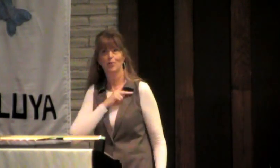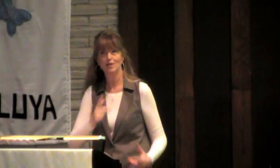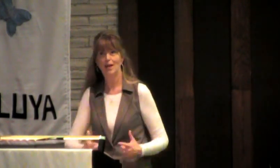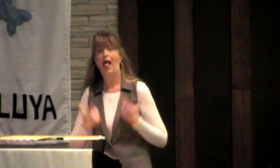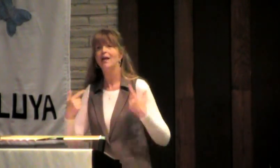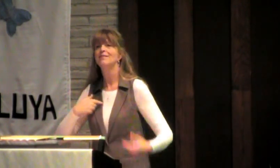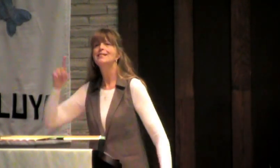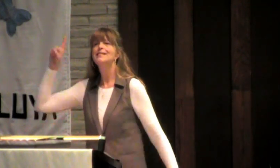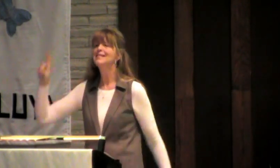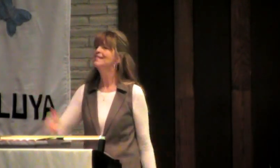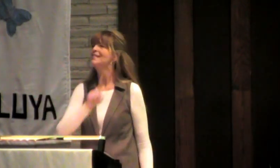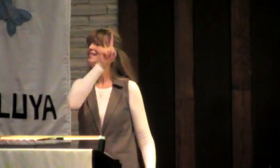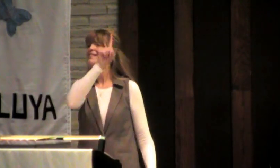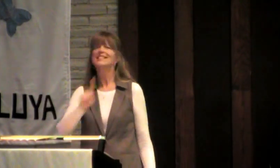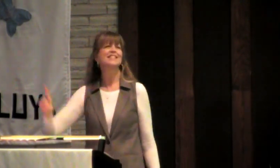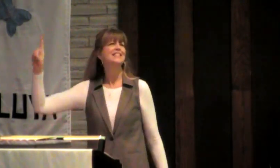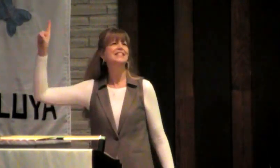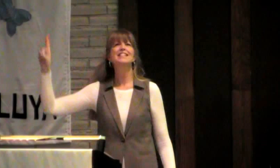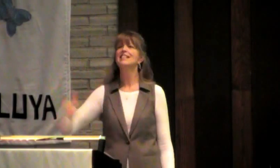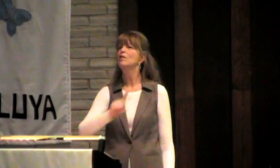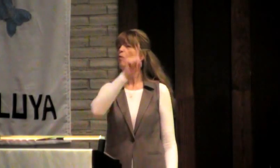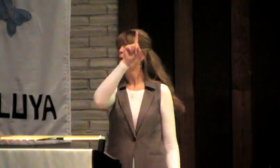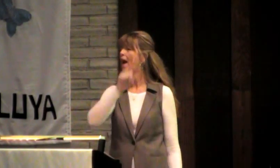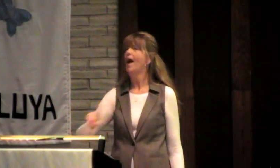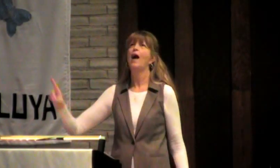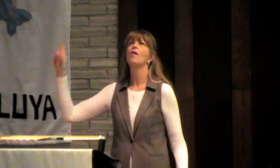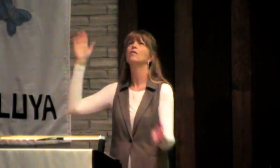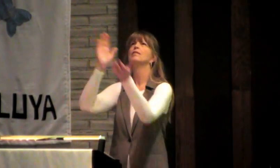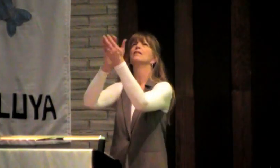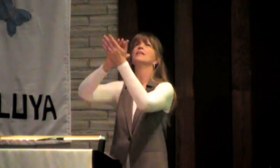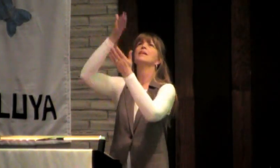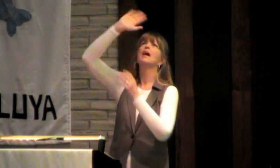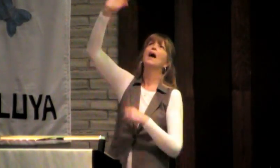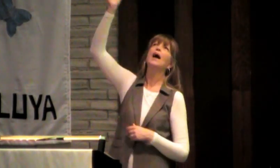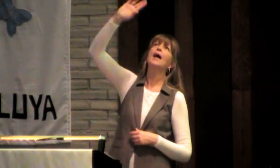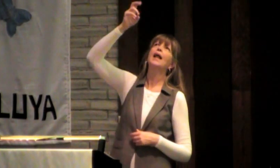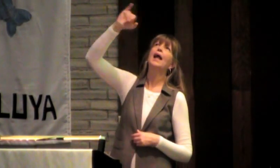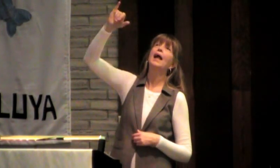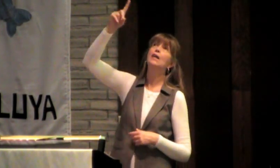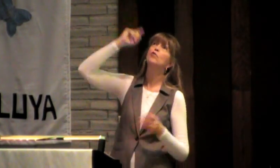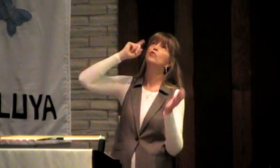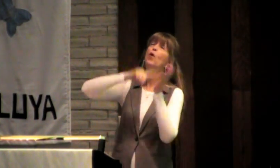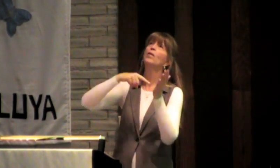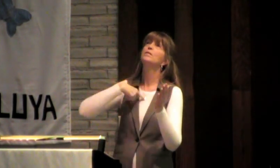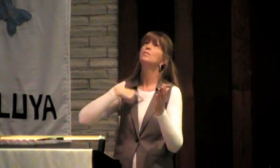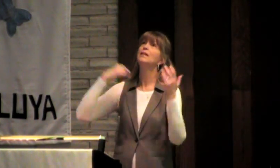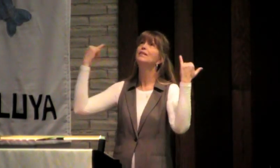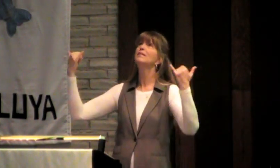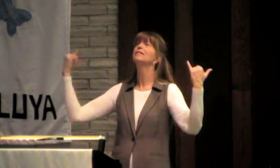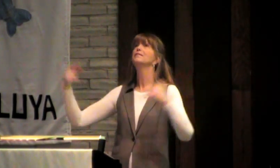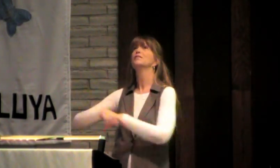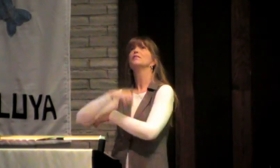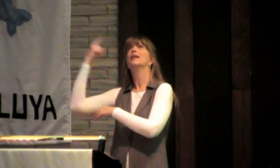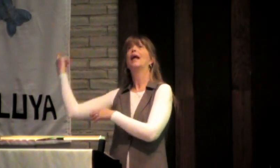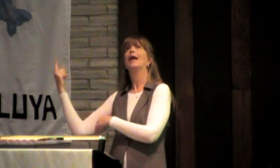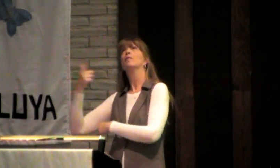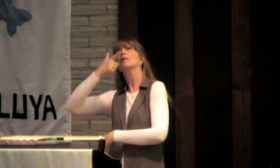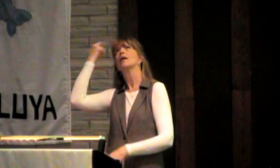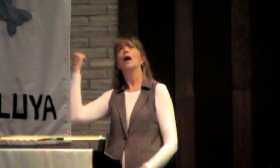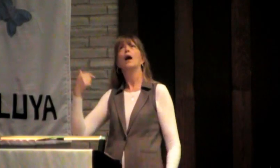my life, my personality, and I'm just going along, thinking, wow, praise God. Oh, thanks for recognizing